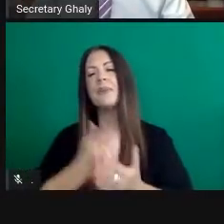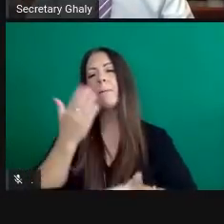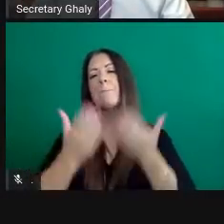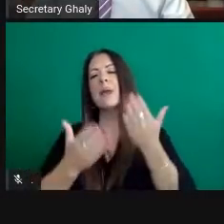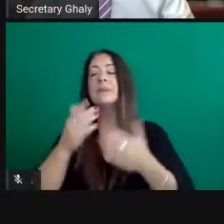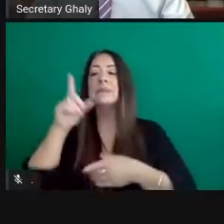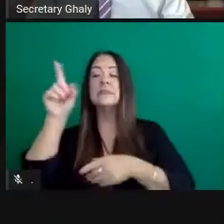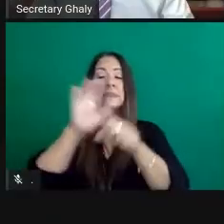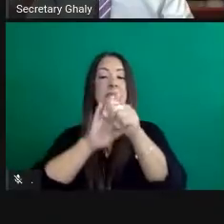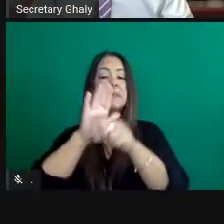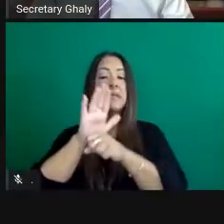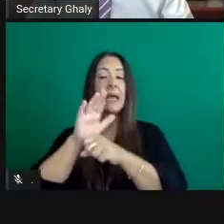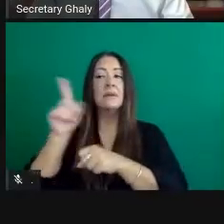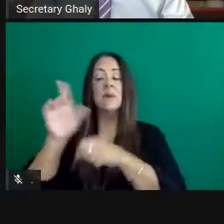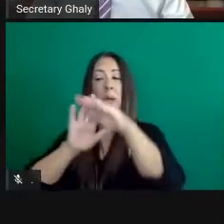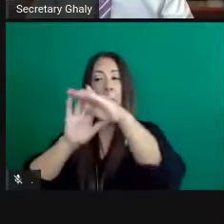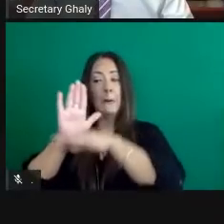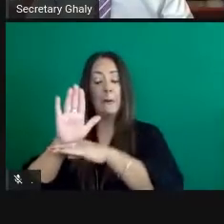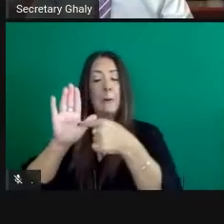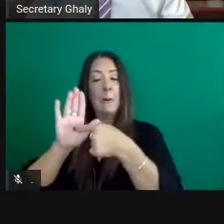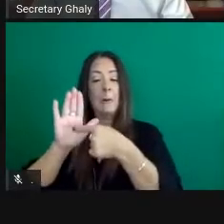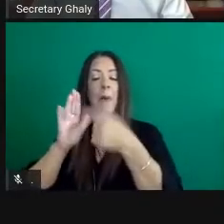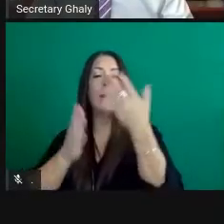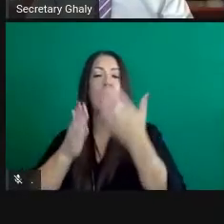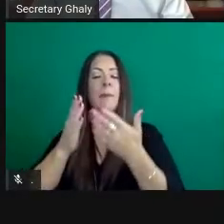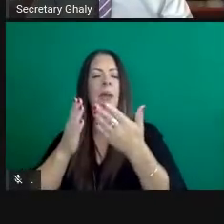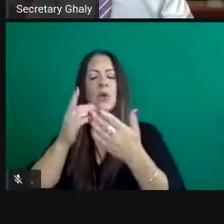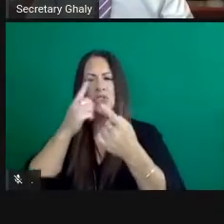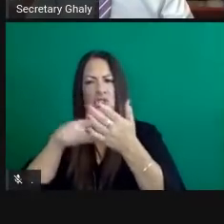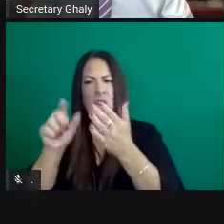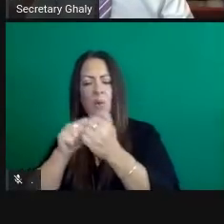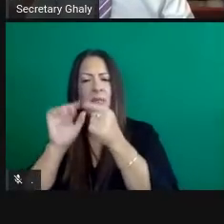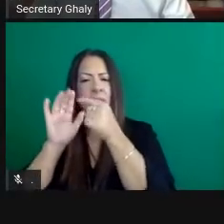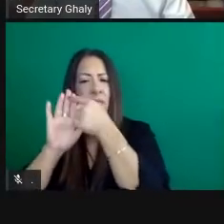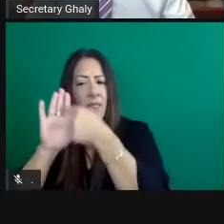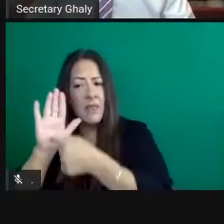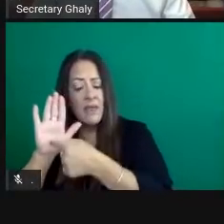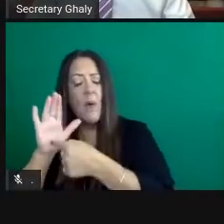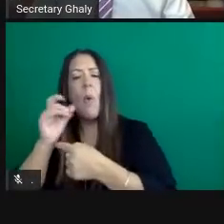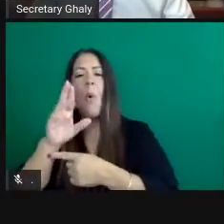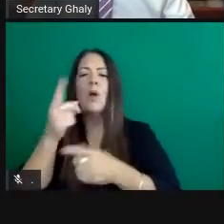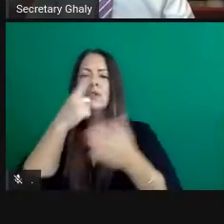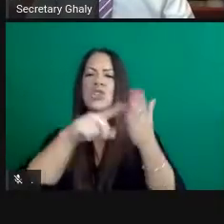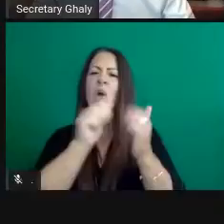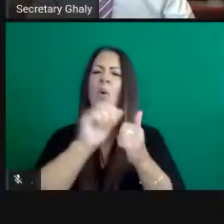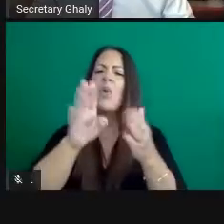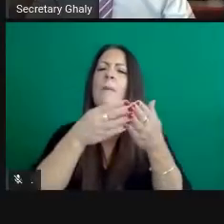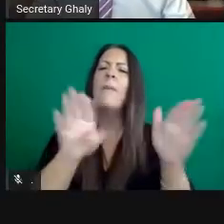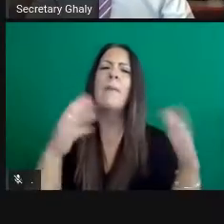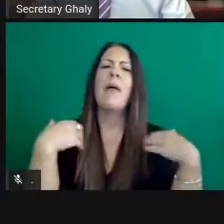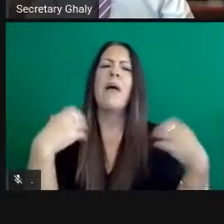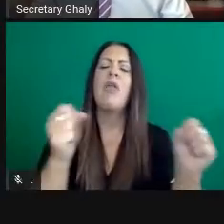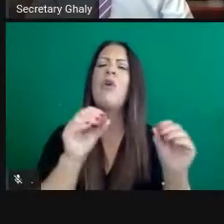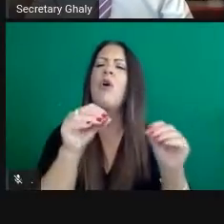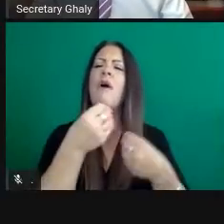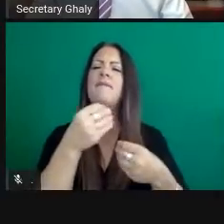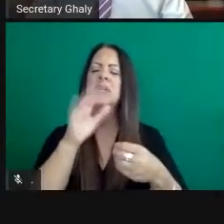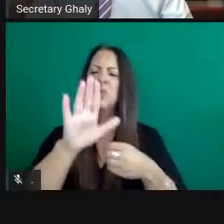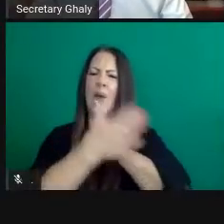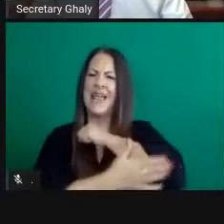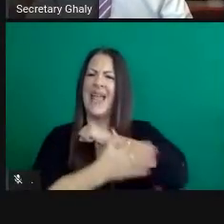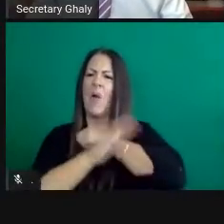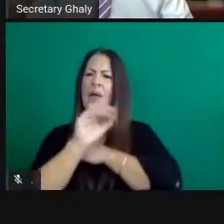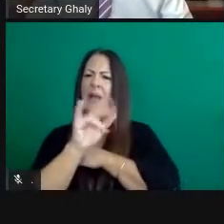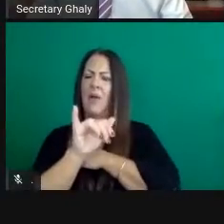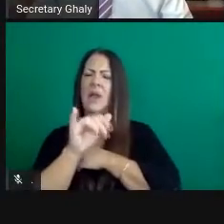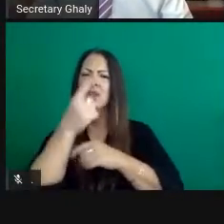supplemented, and even local health departments may have additional restrictions to what I'm sharing with you here. So please check